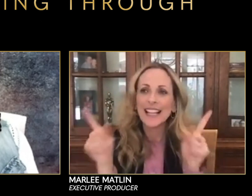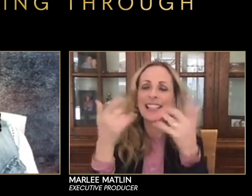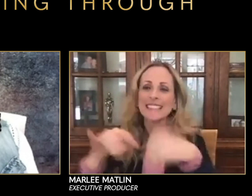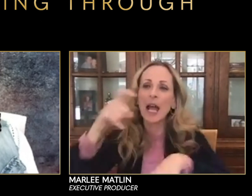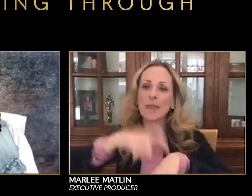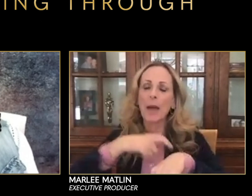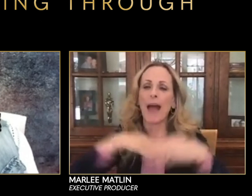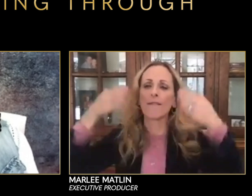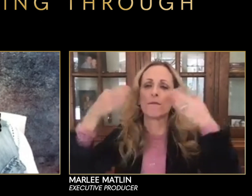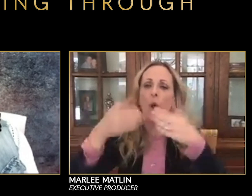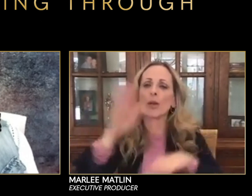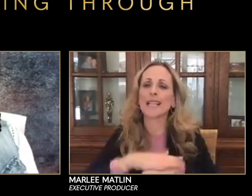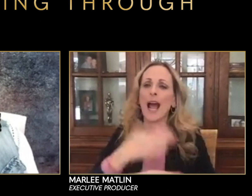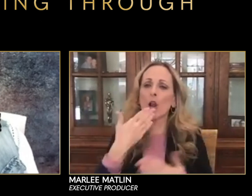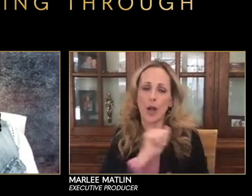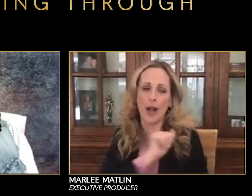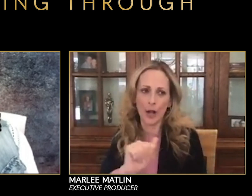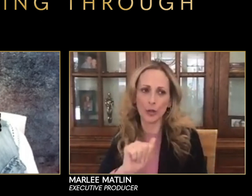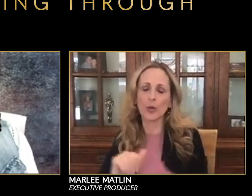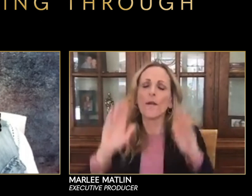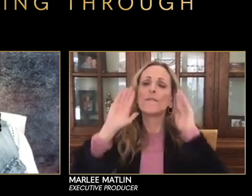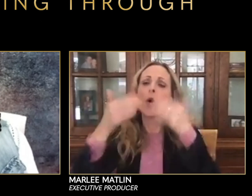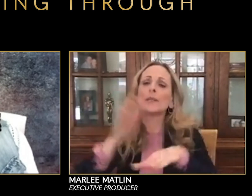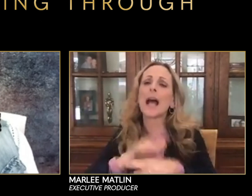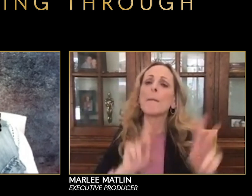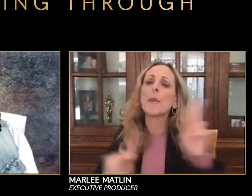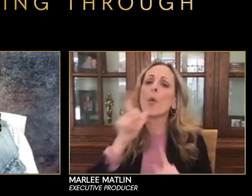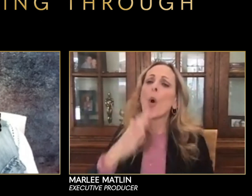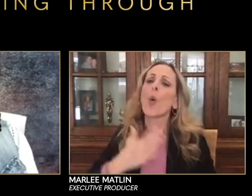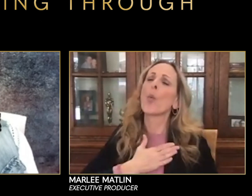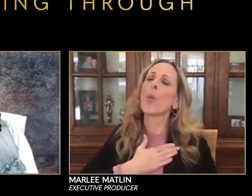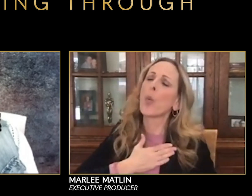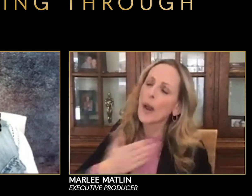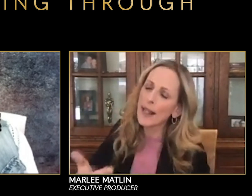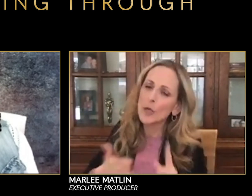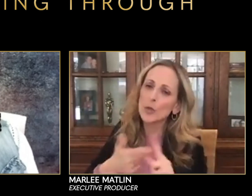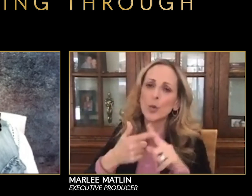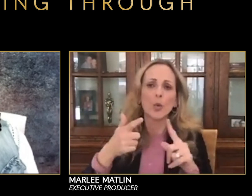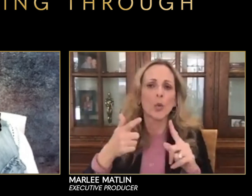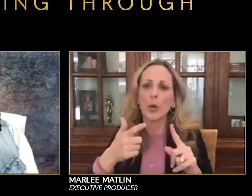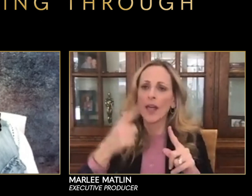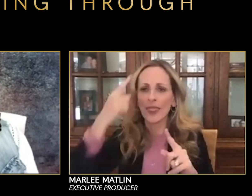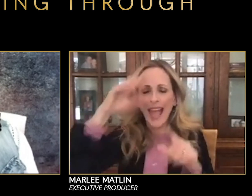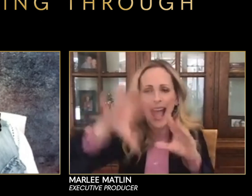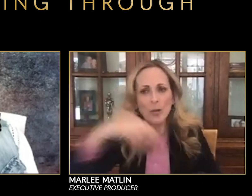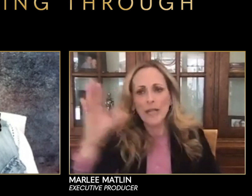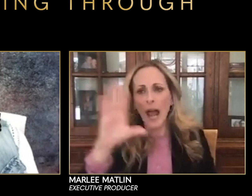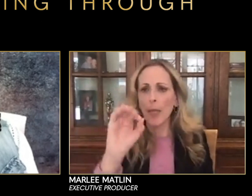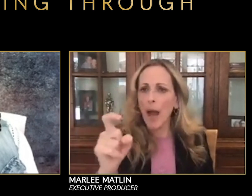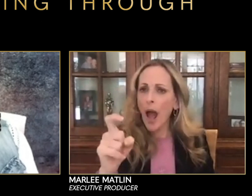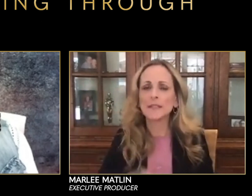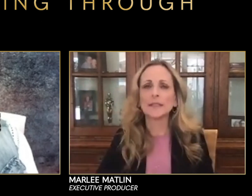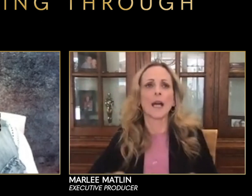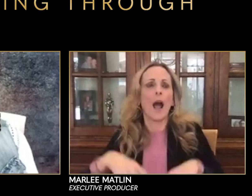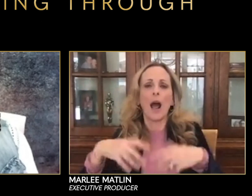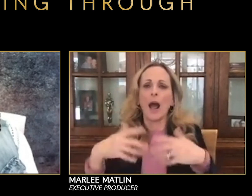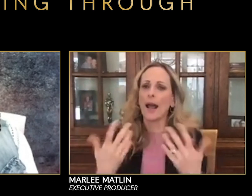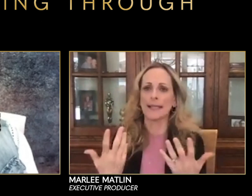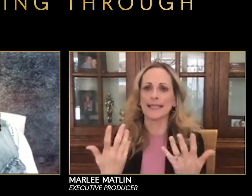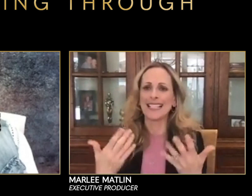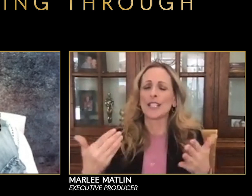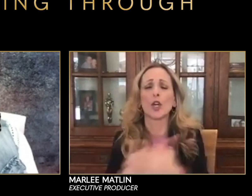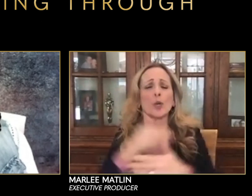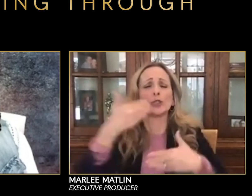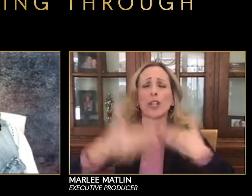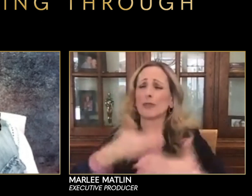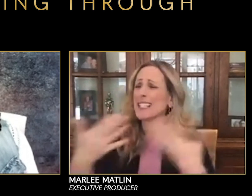can say is I need to focus on having a good attitude, and I'm going to focus on people who are more than willing to think